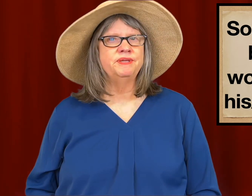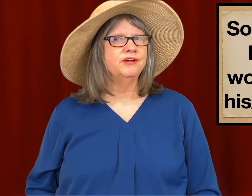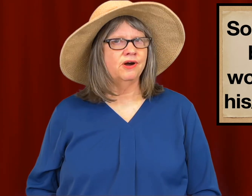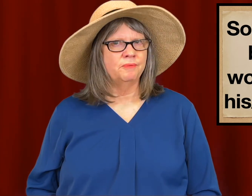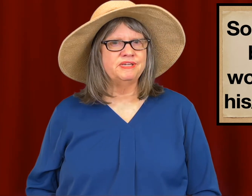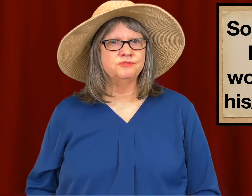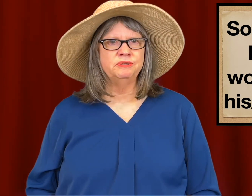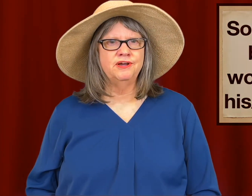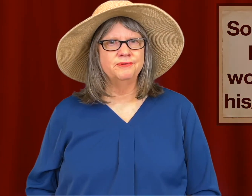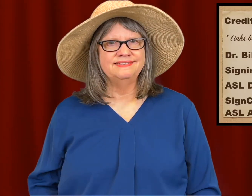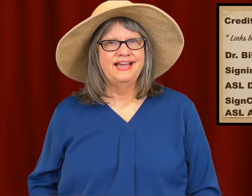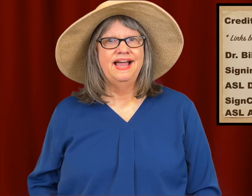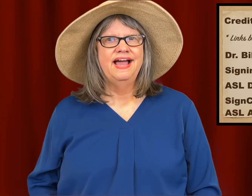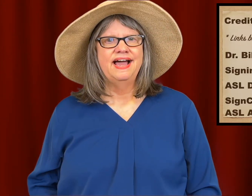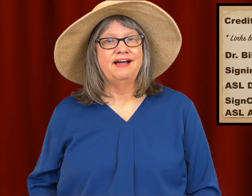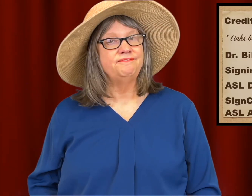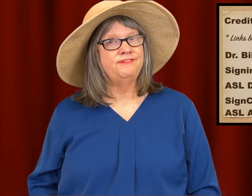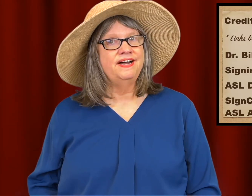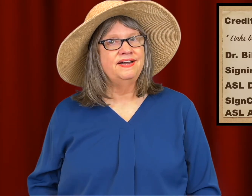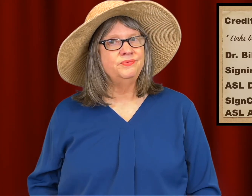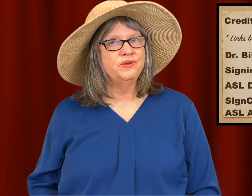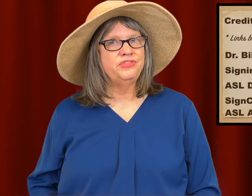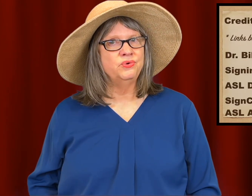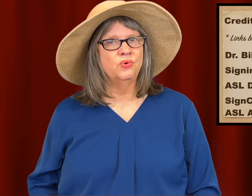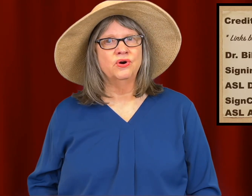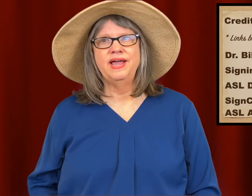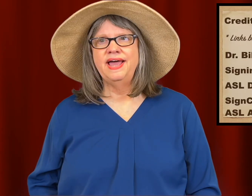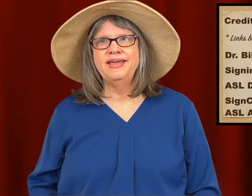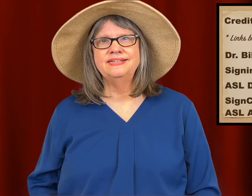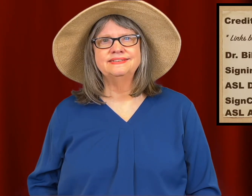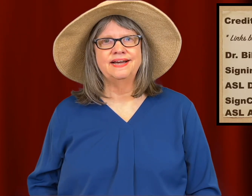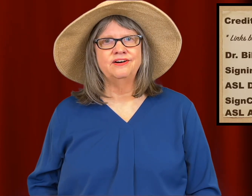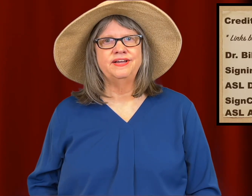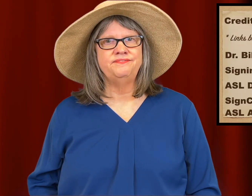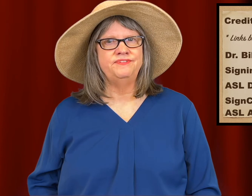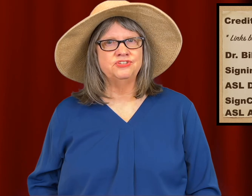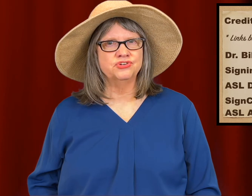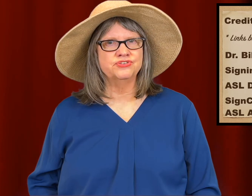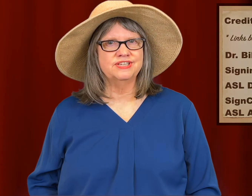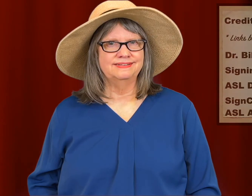the comments below. Have fun with your ASL adventures.